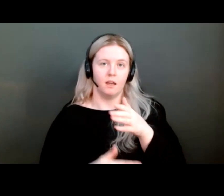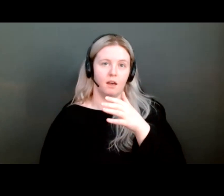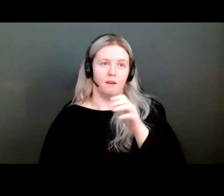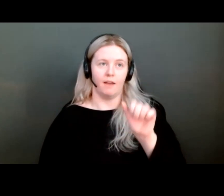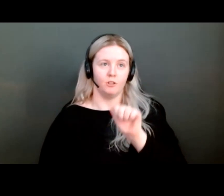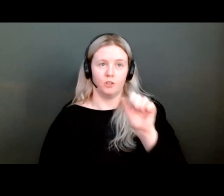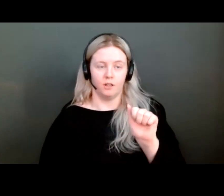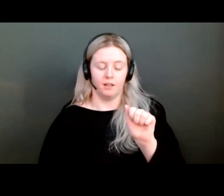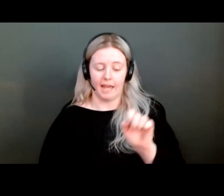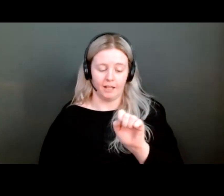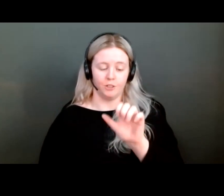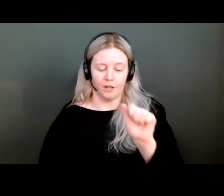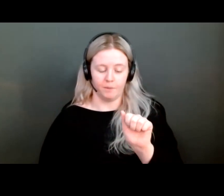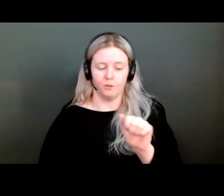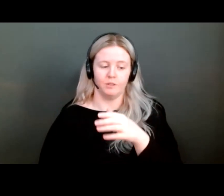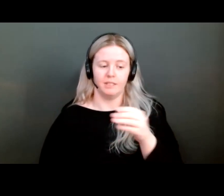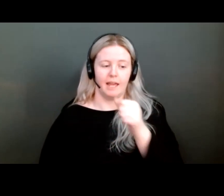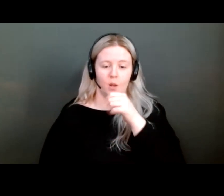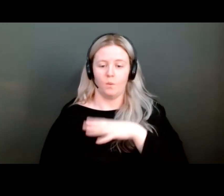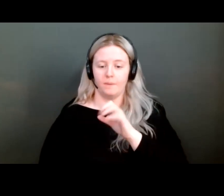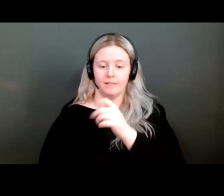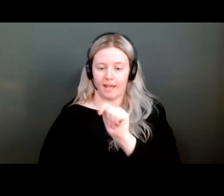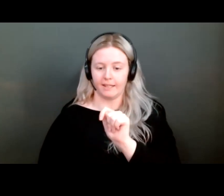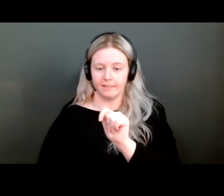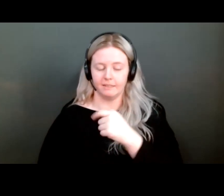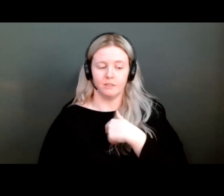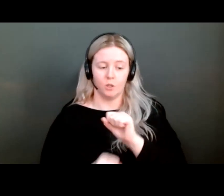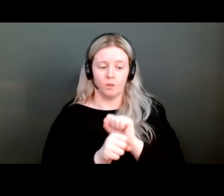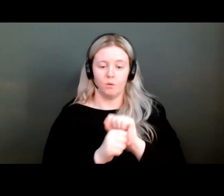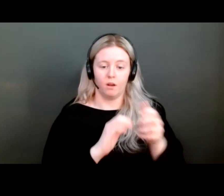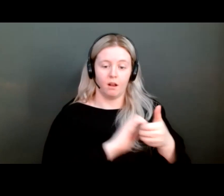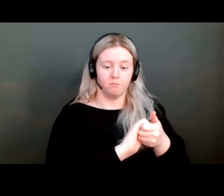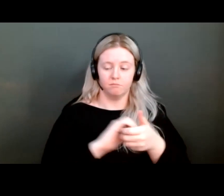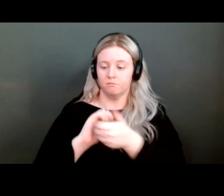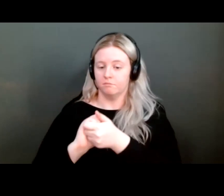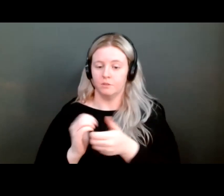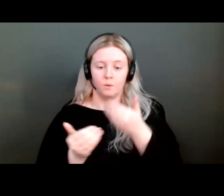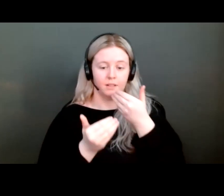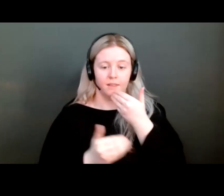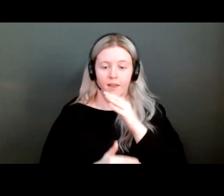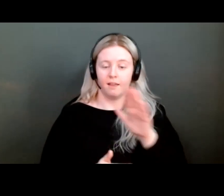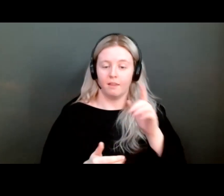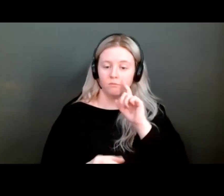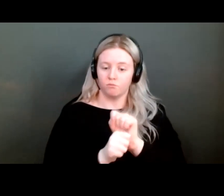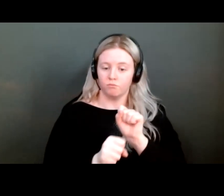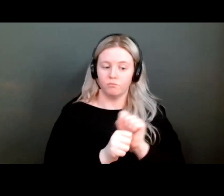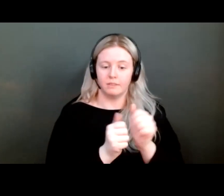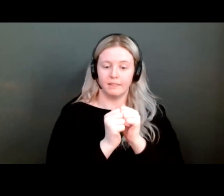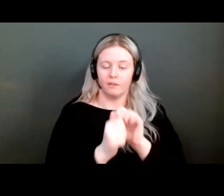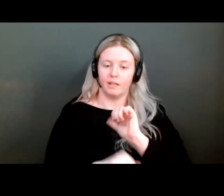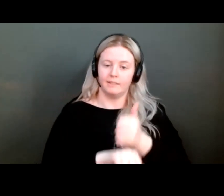this event in collaboration. We thank them for their collaborative spirit and organizing this gender-based